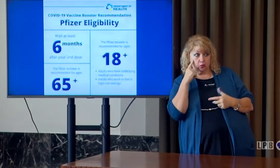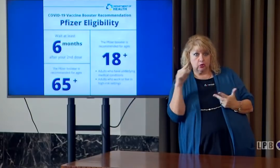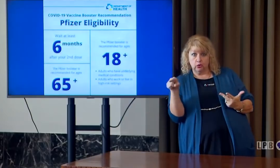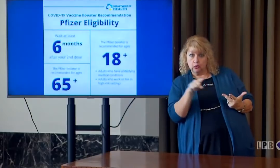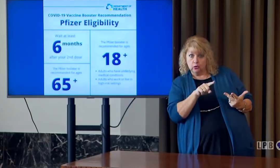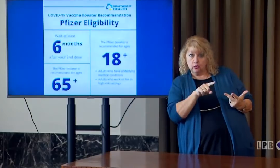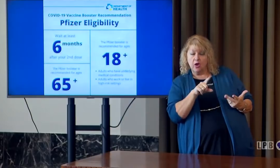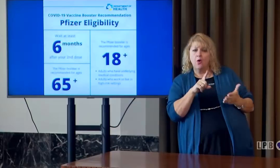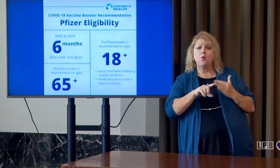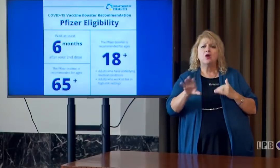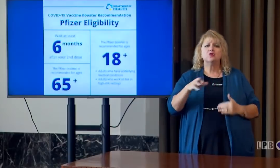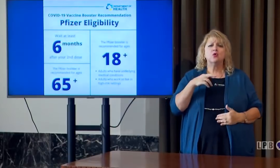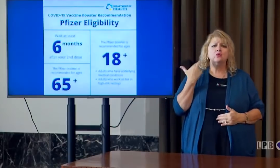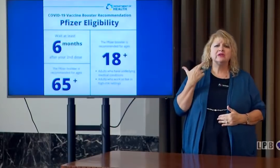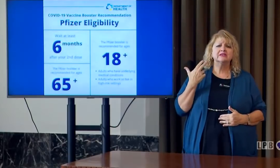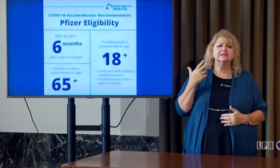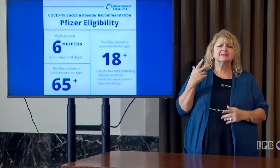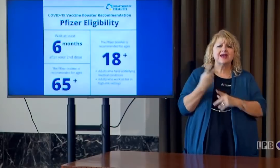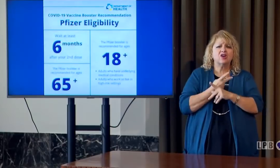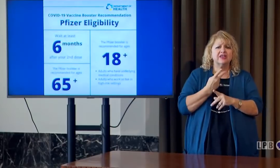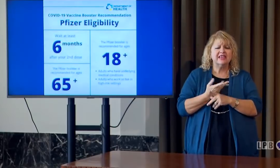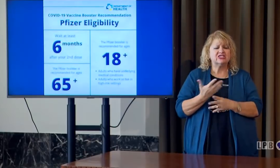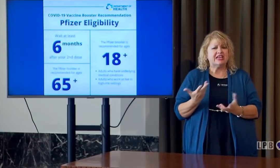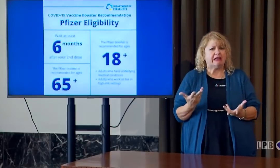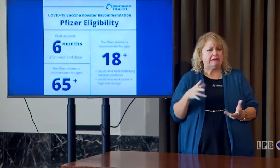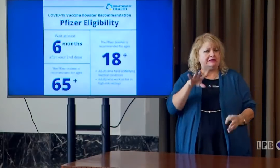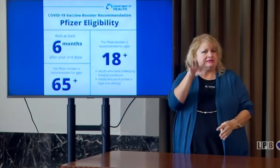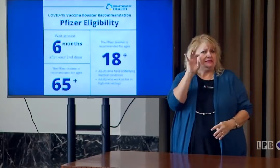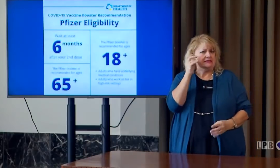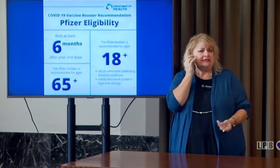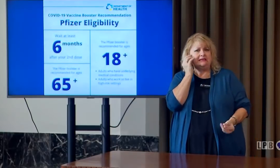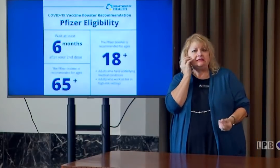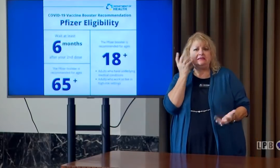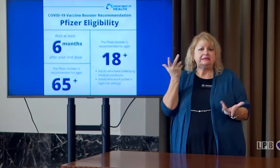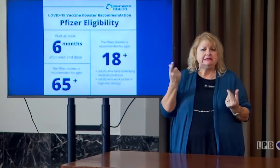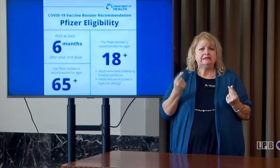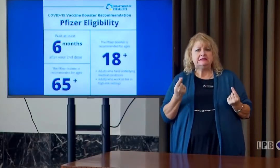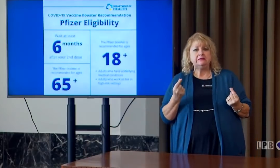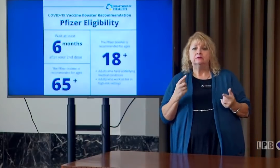risk-benefit calculation is, please talk to your doc. It might be different for everyone.